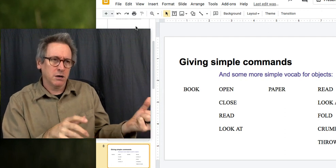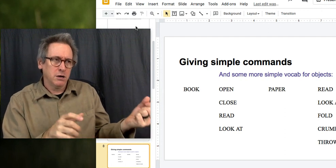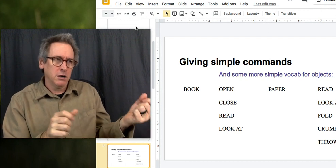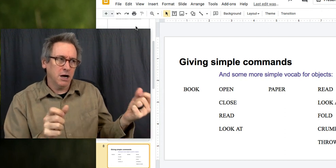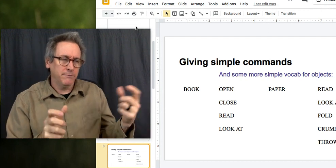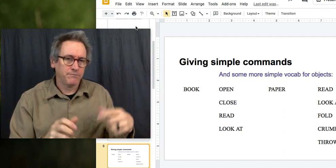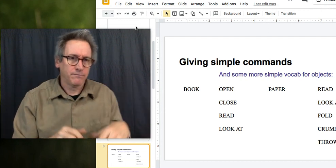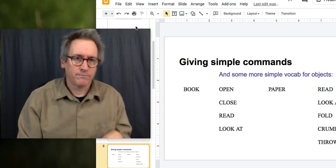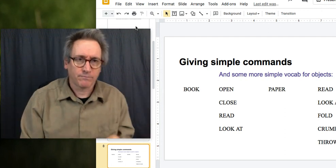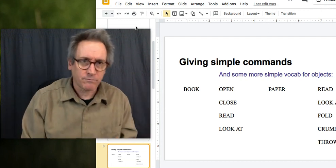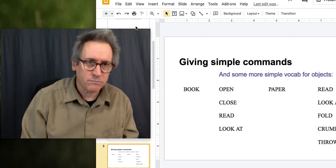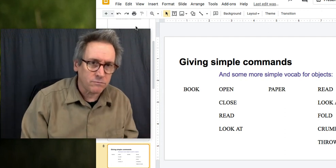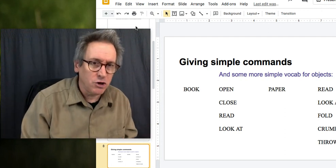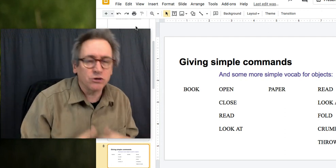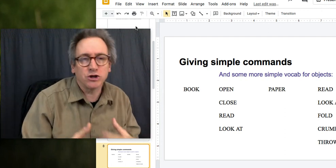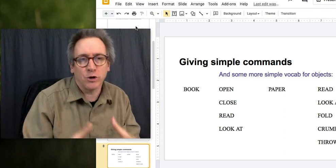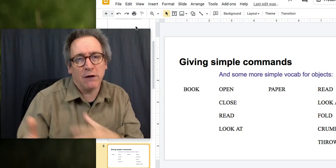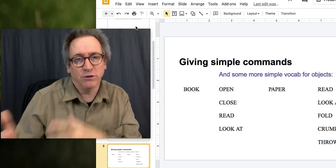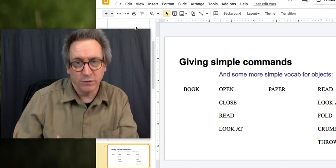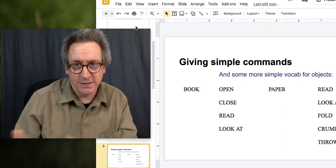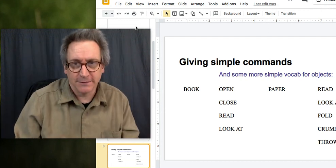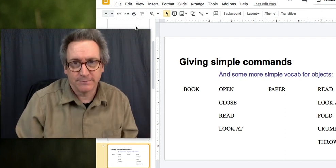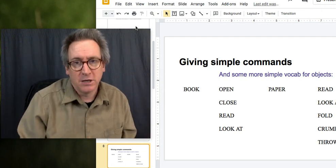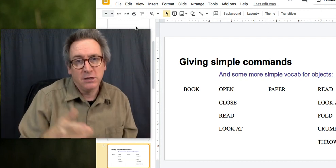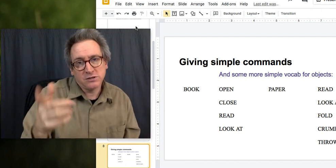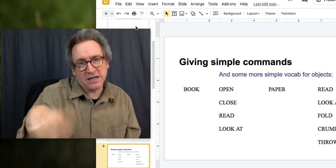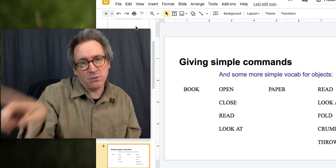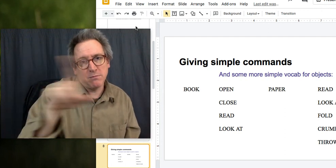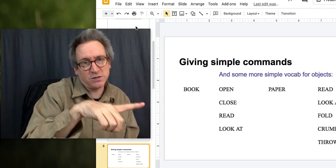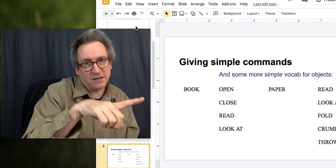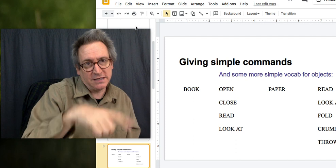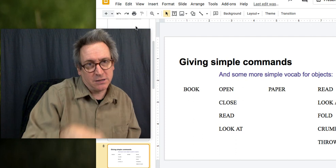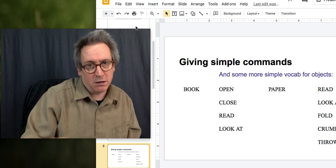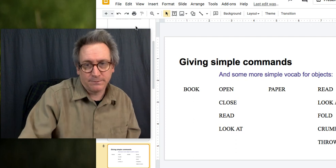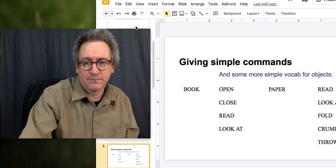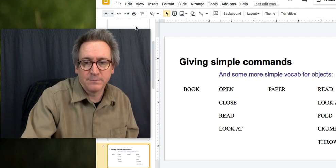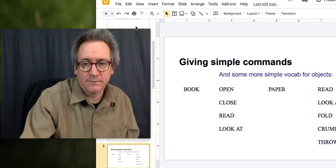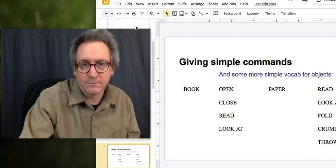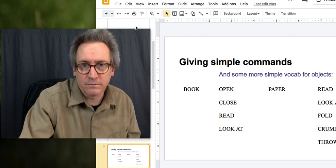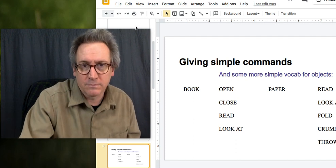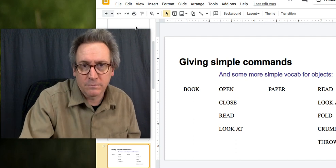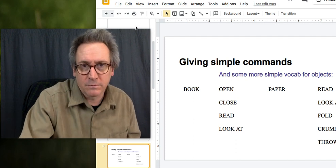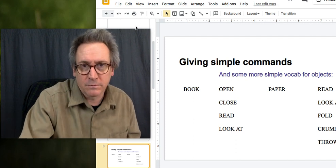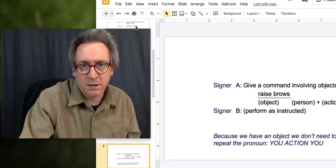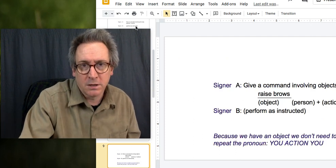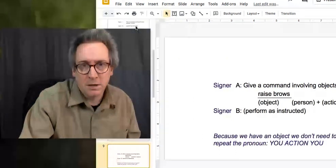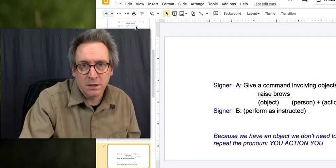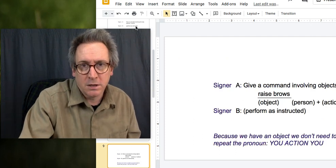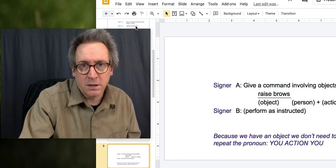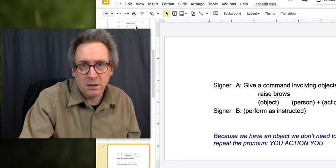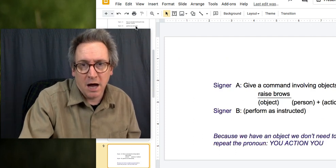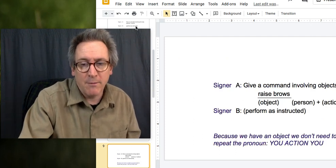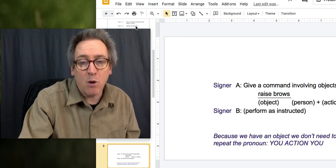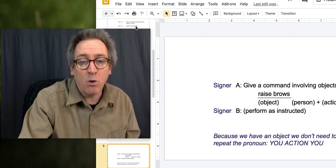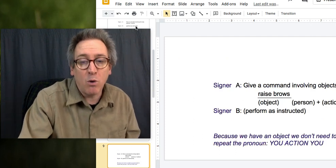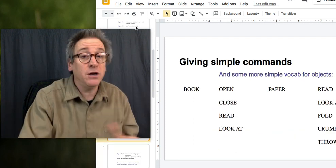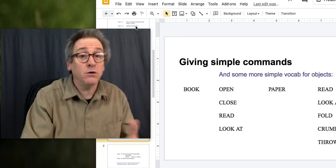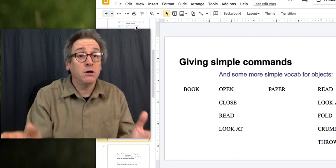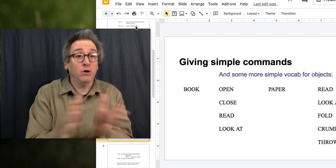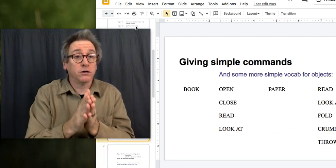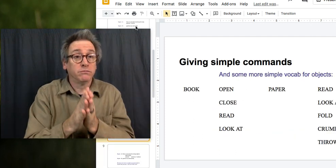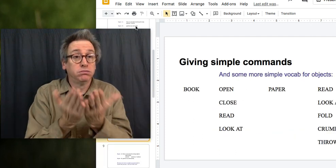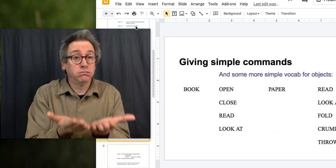where you're showing how you use it. So that's what most of these are. Well, actually,